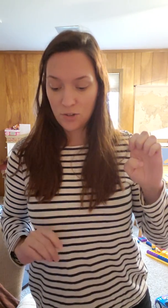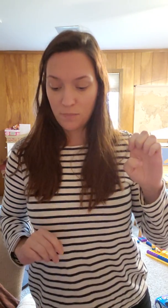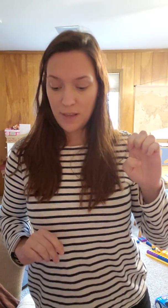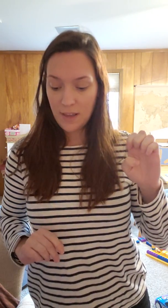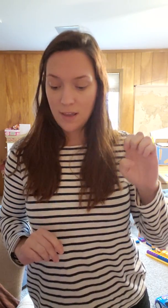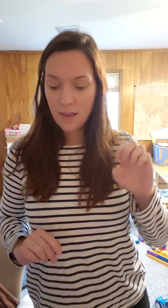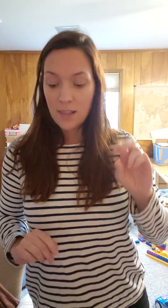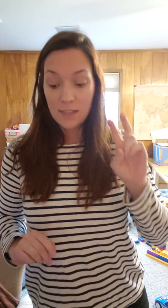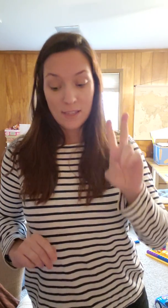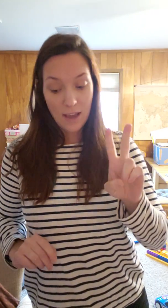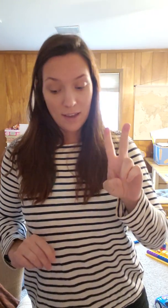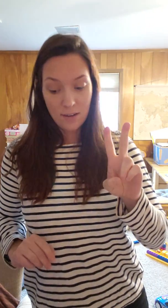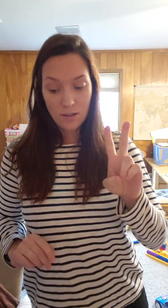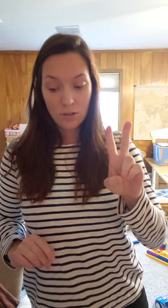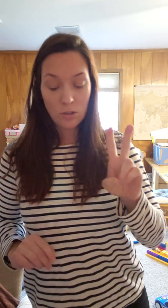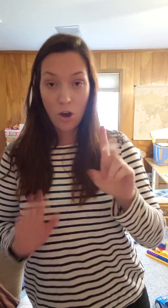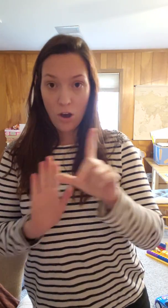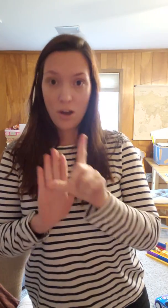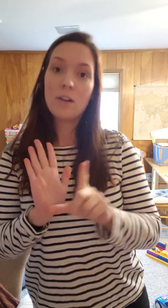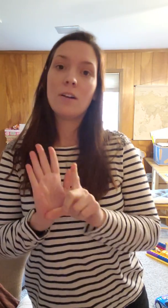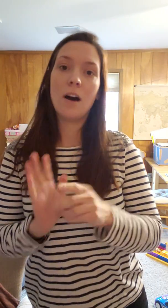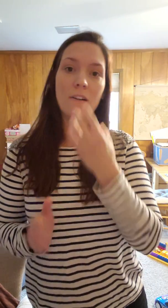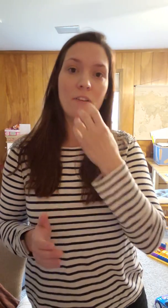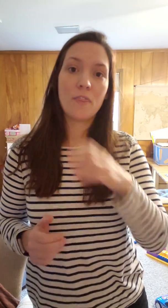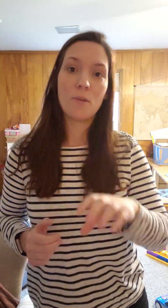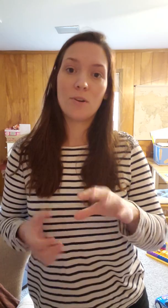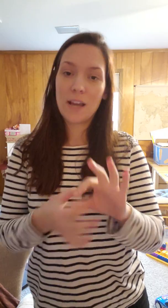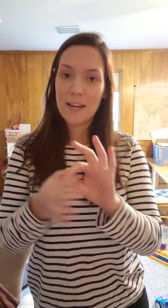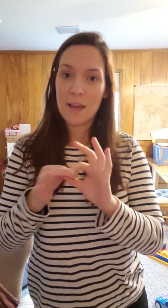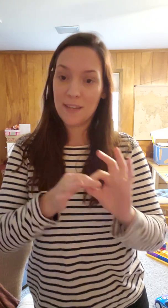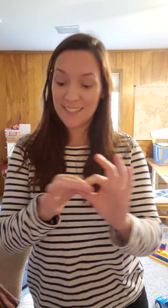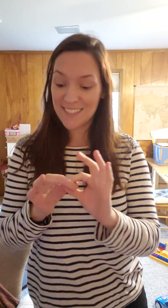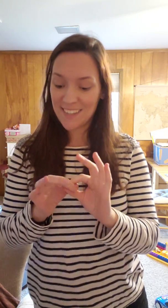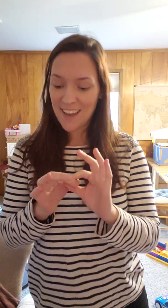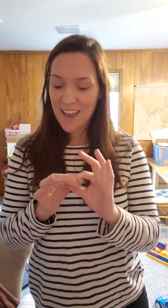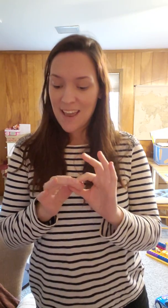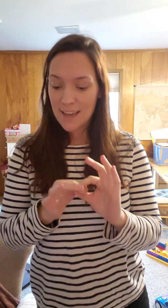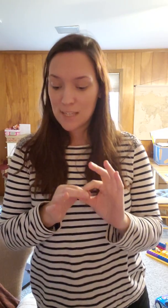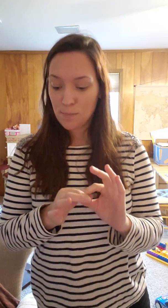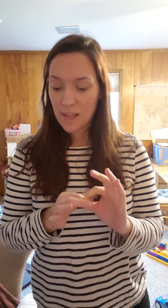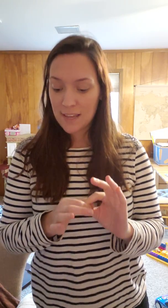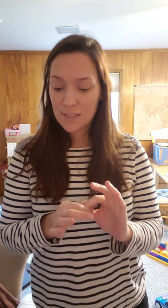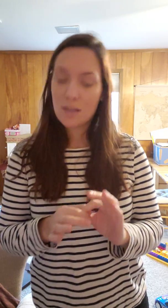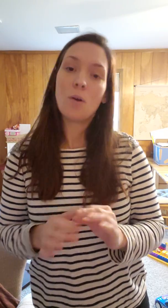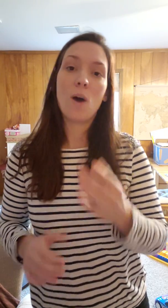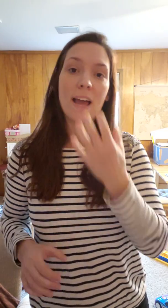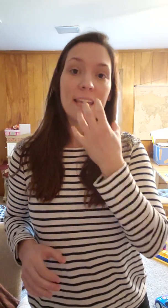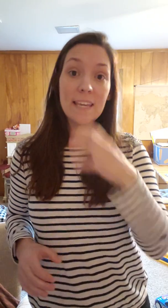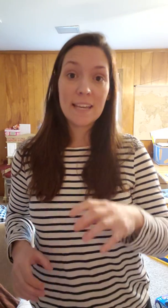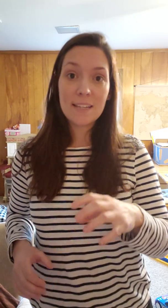entropy the second law of thermodynamics explains why heat